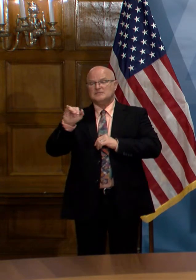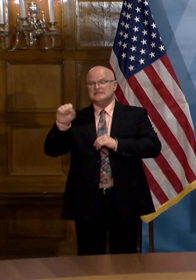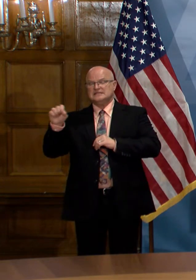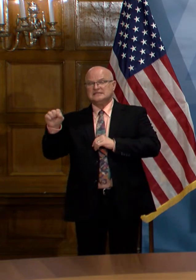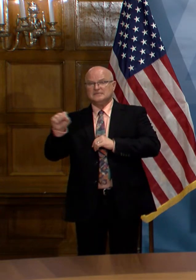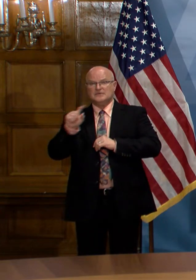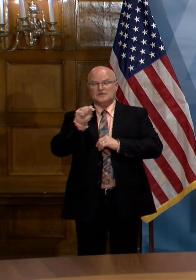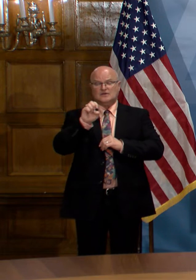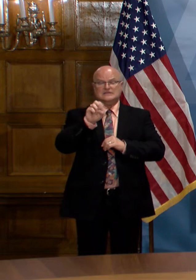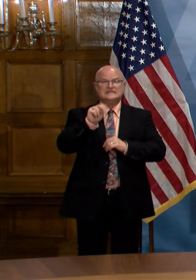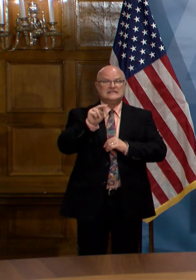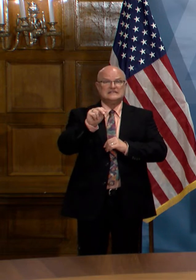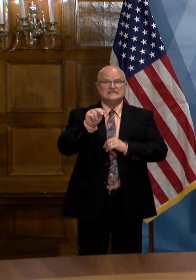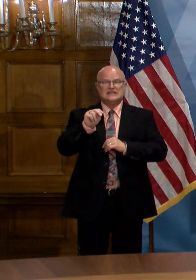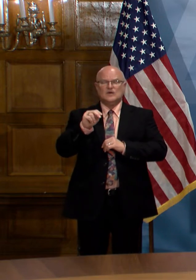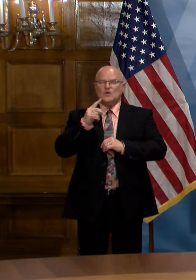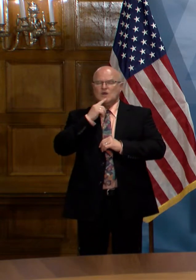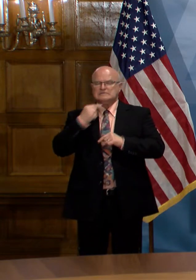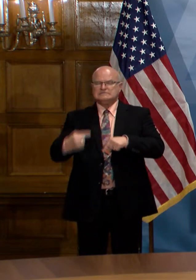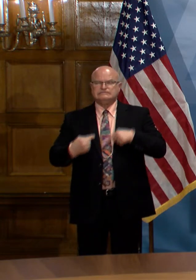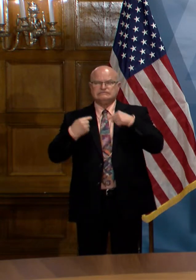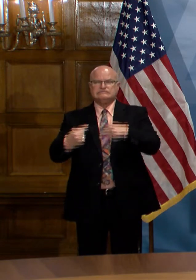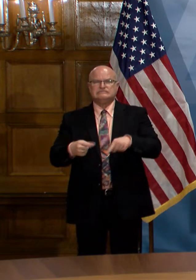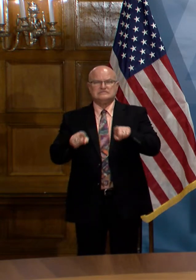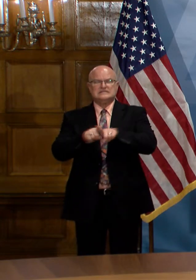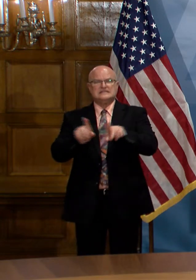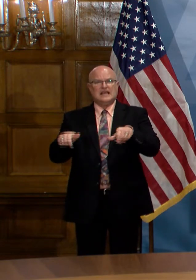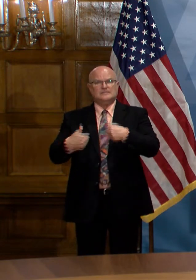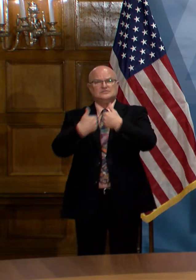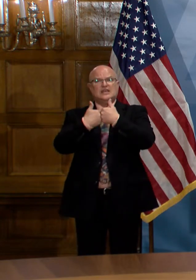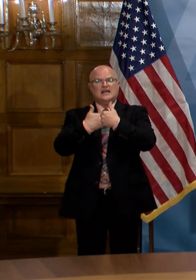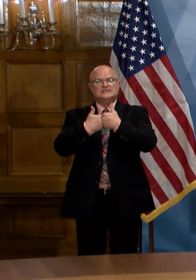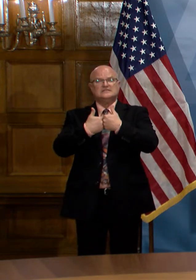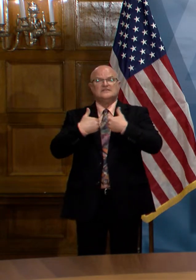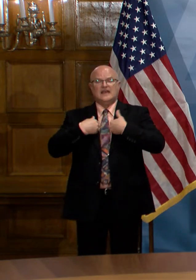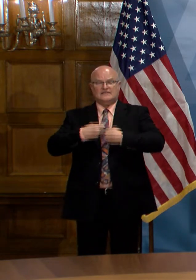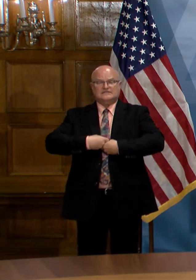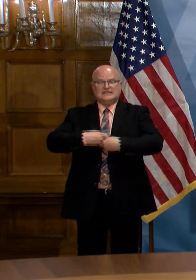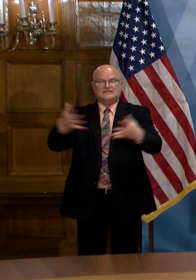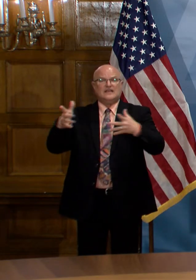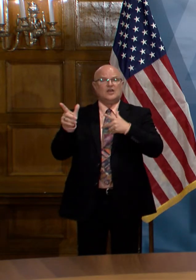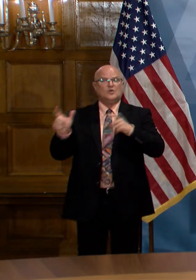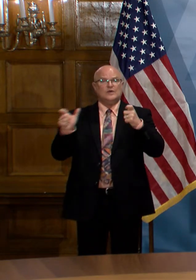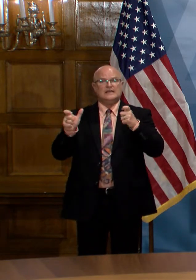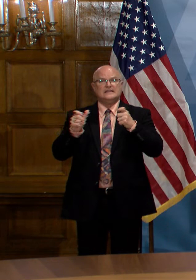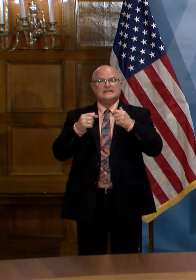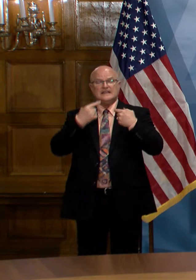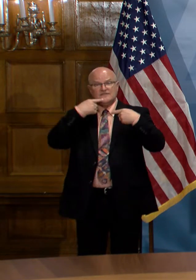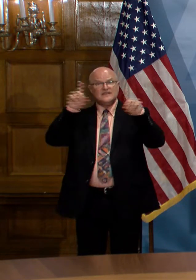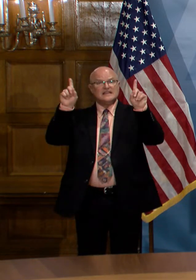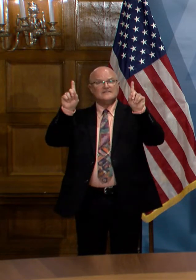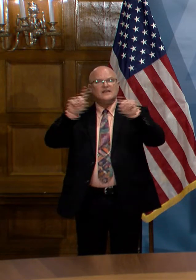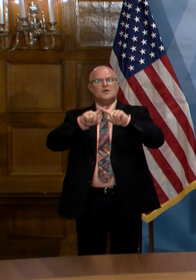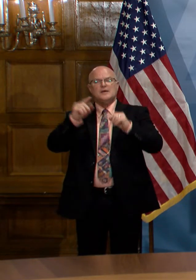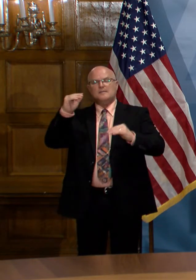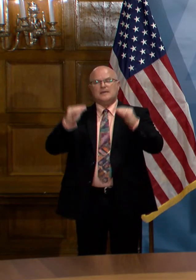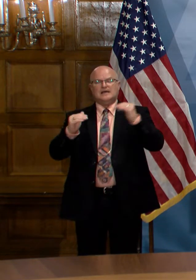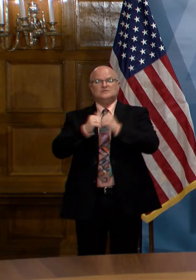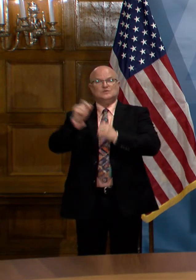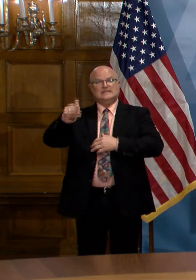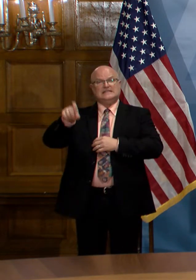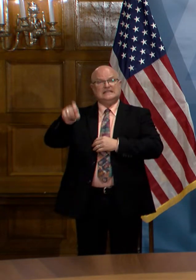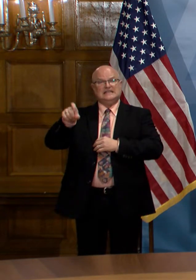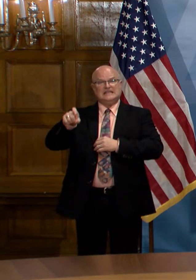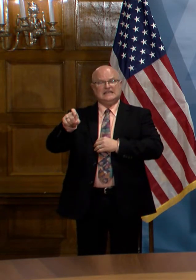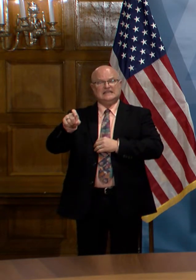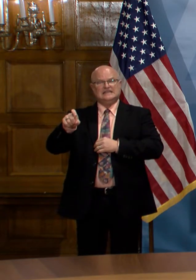Mississippi or Tennessee. We're all wrestling with the same challenge of getting it out quickly and efficiently, but also balancing that with the need